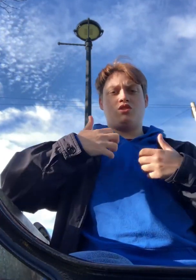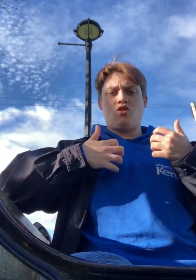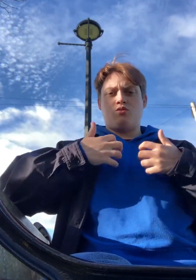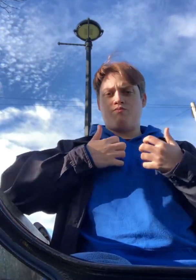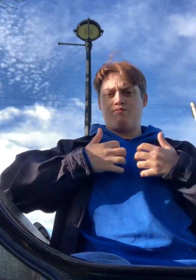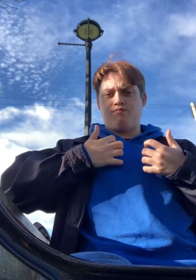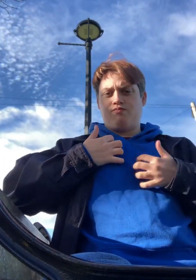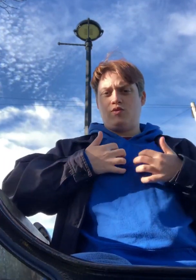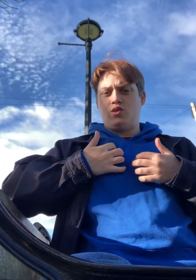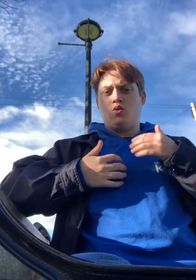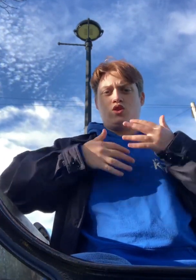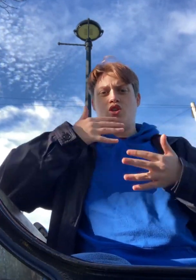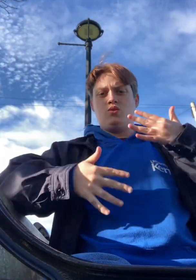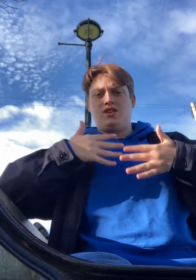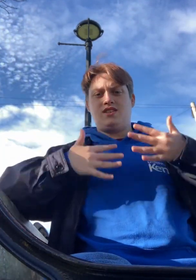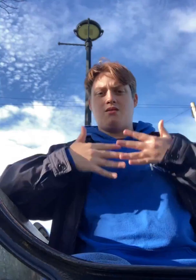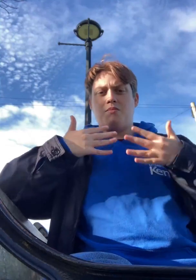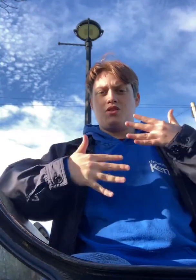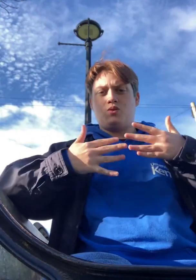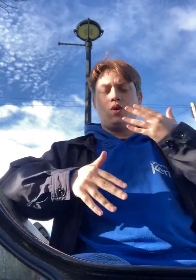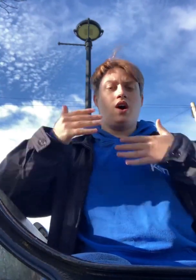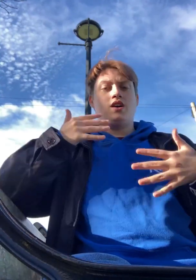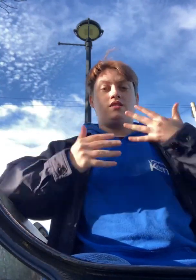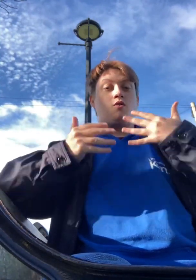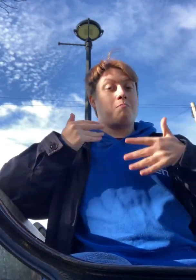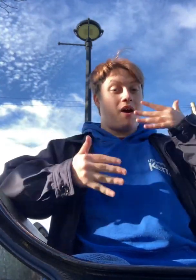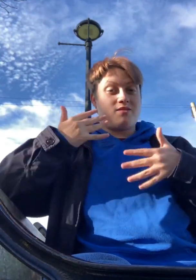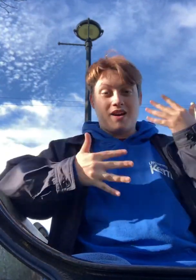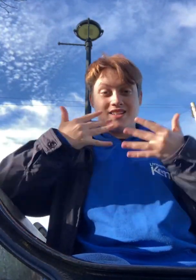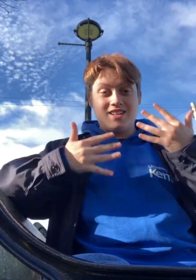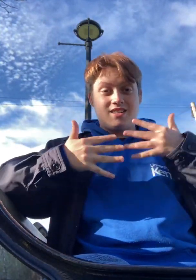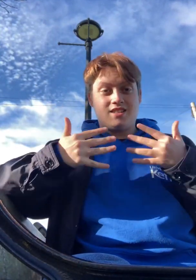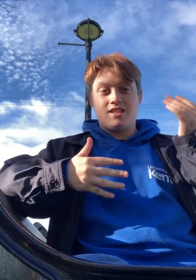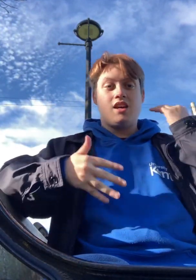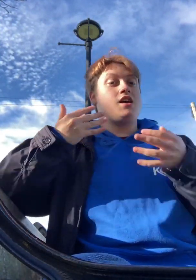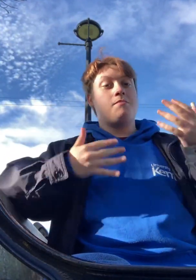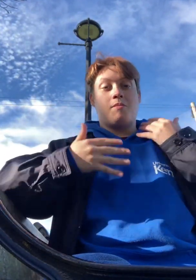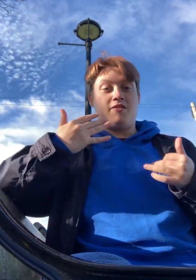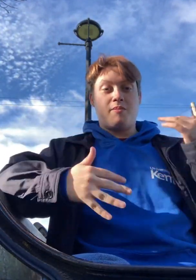not towards you, it's in the middle. So mathematics.